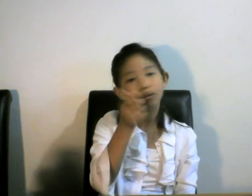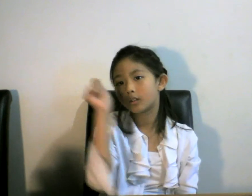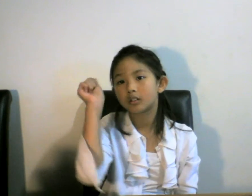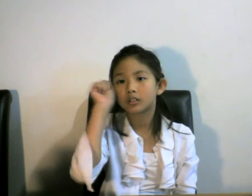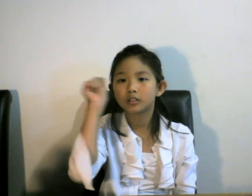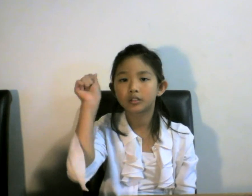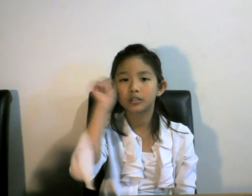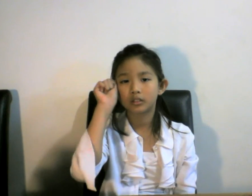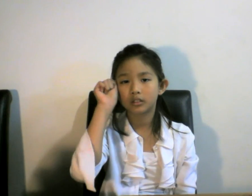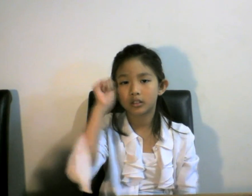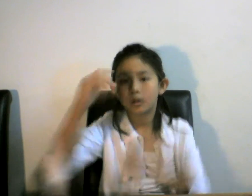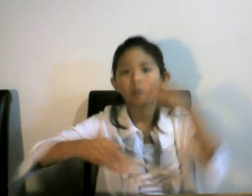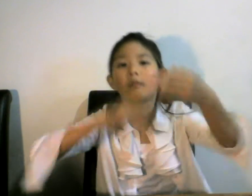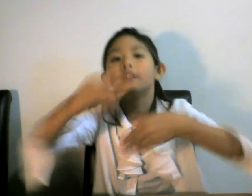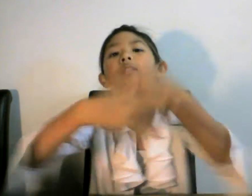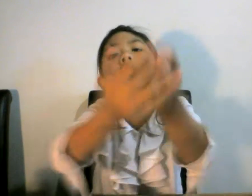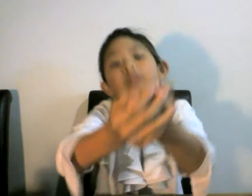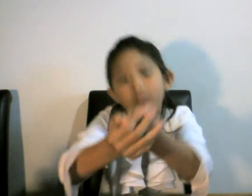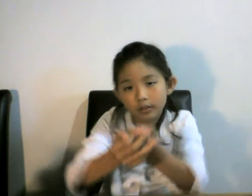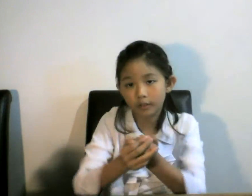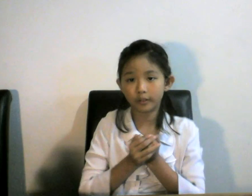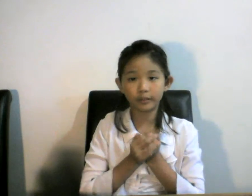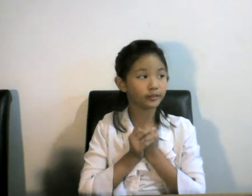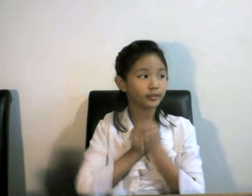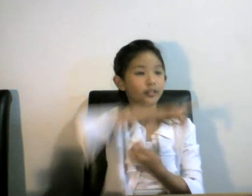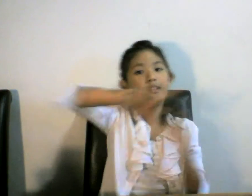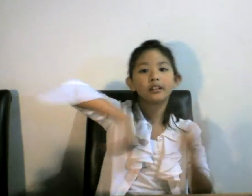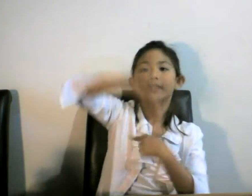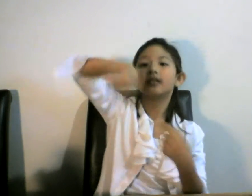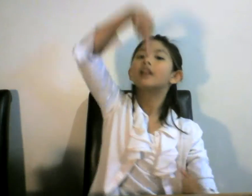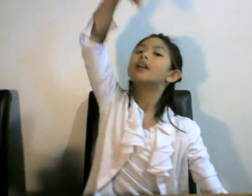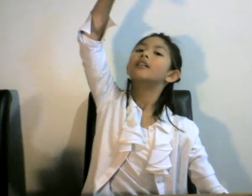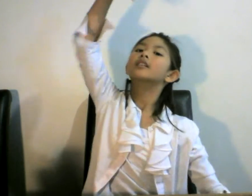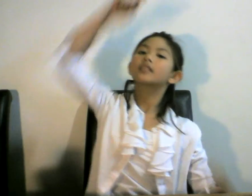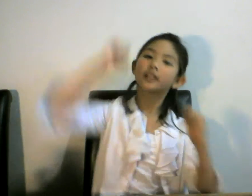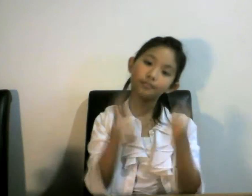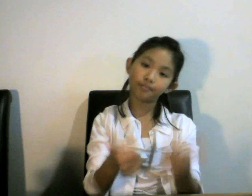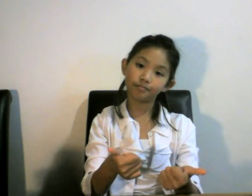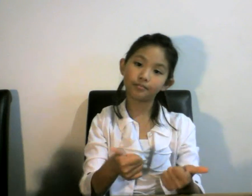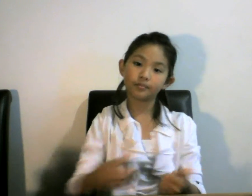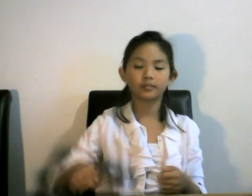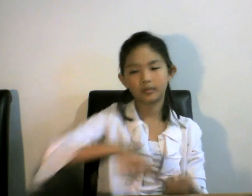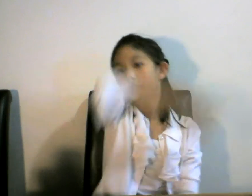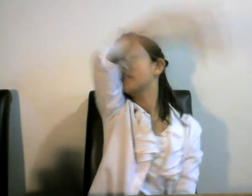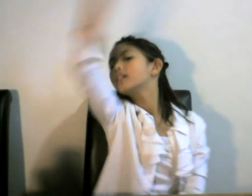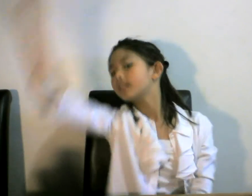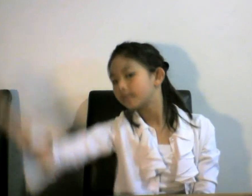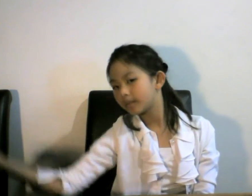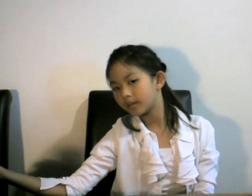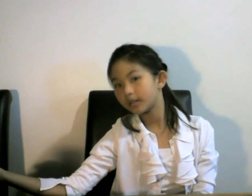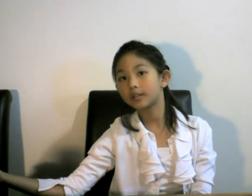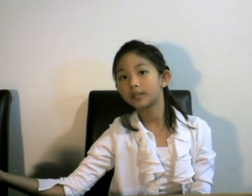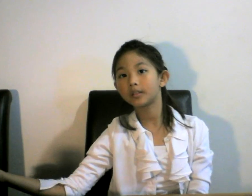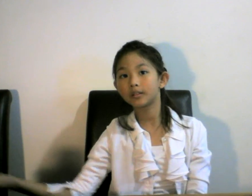you only knew what the future holds after a hurricane comes a rainbow. Maybe